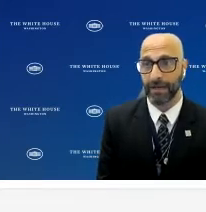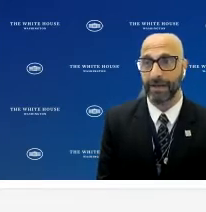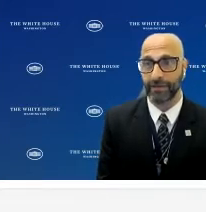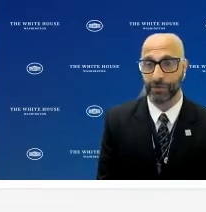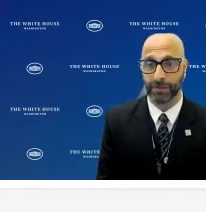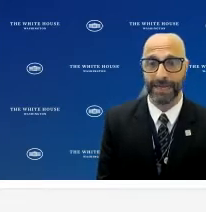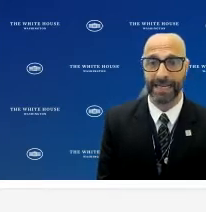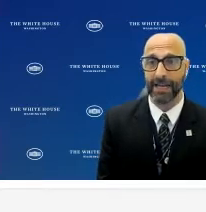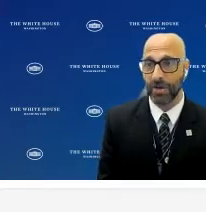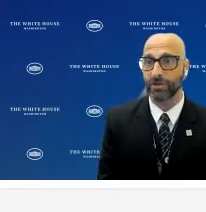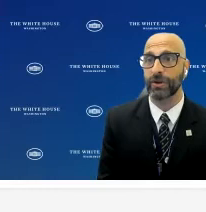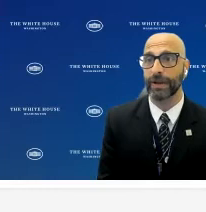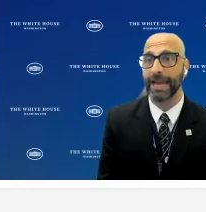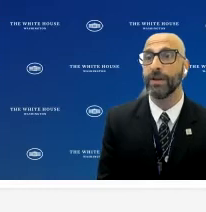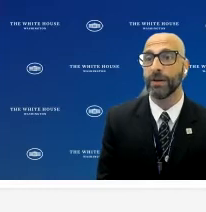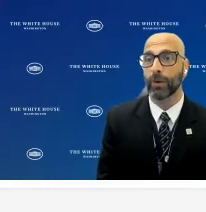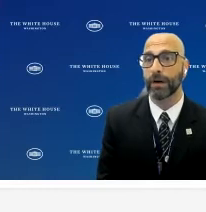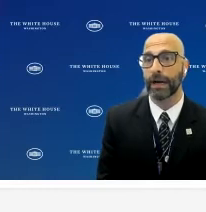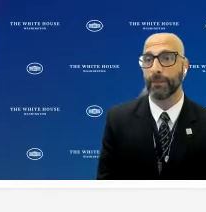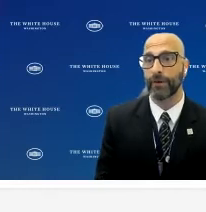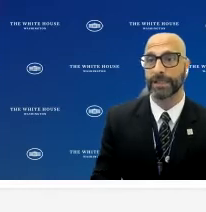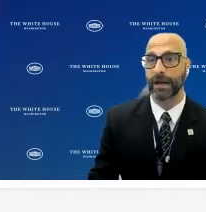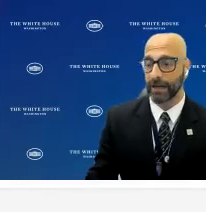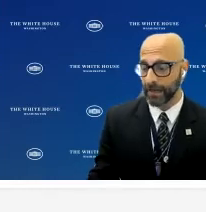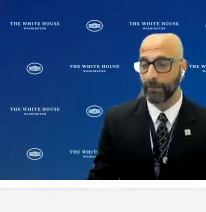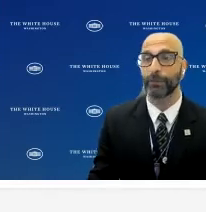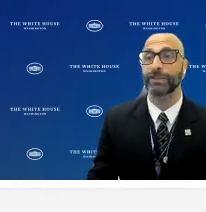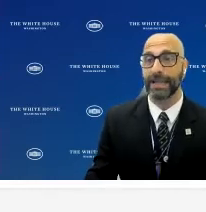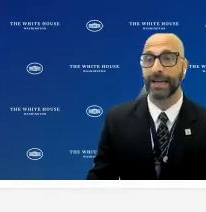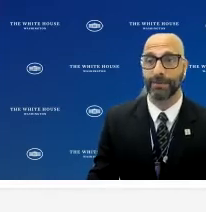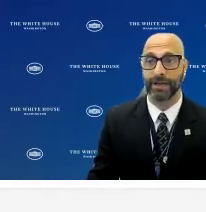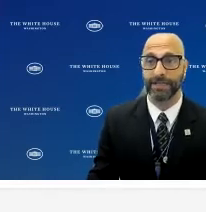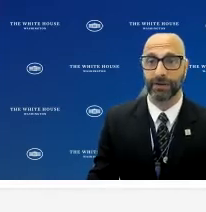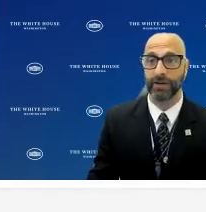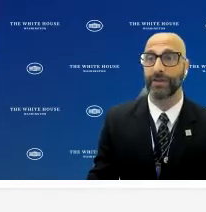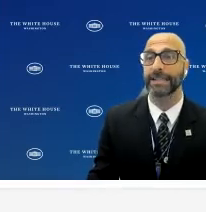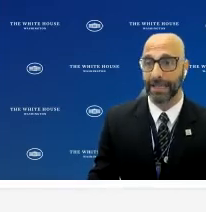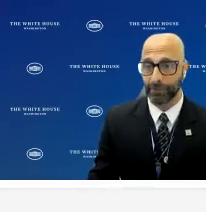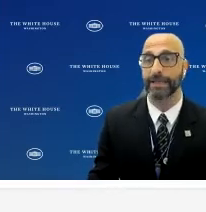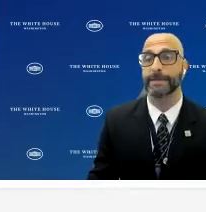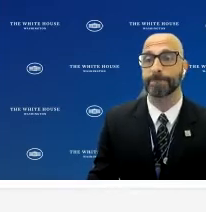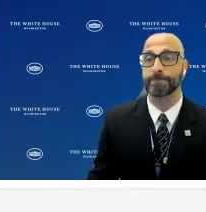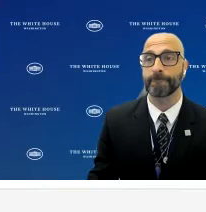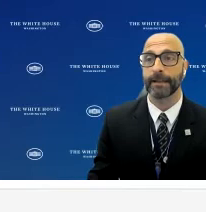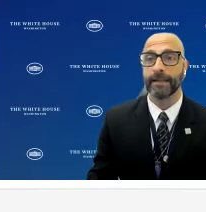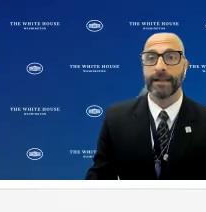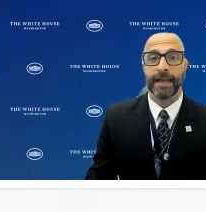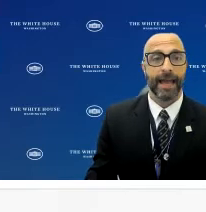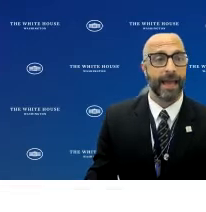up the majority of individuals being diagnosed. So again, work focused on reach to that community is critical. Next slide,